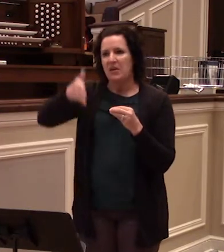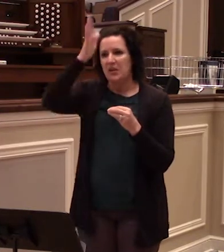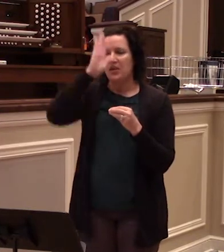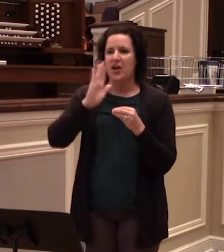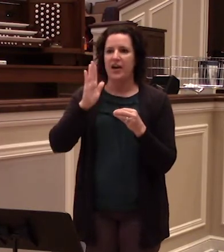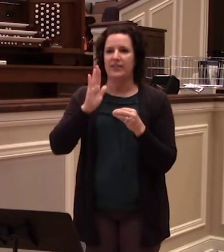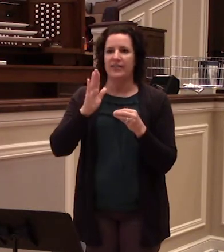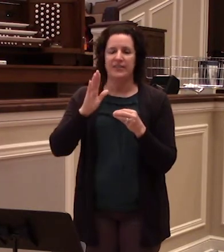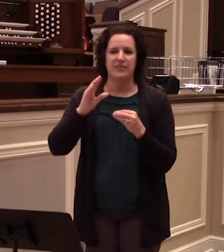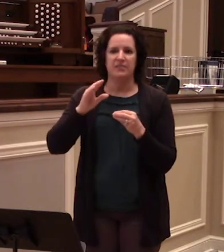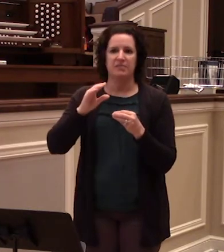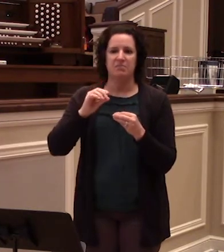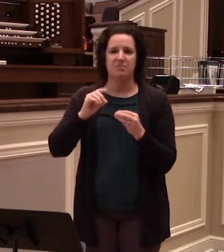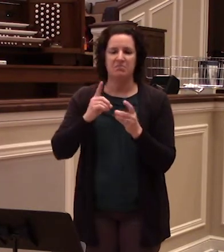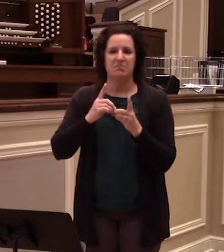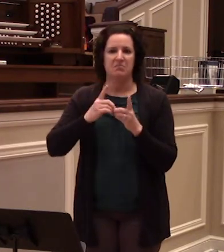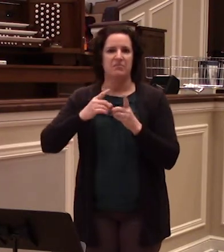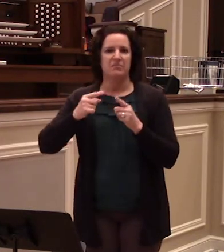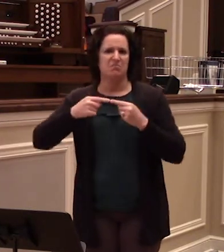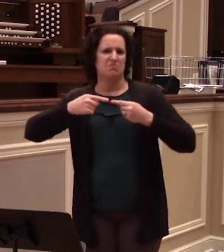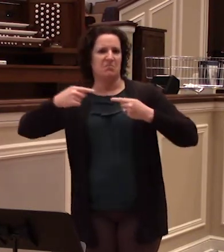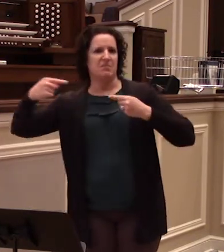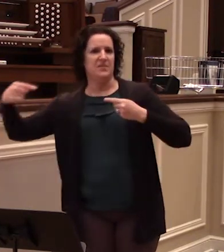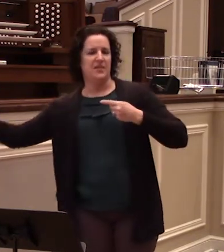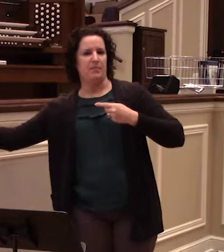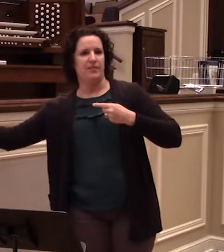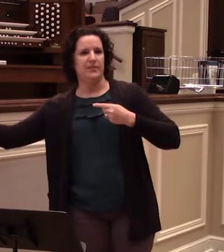distant despot who's